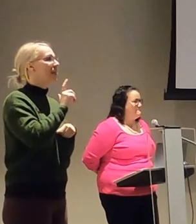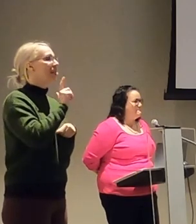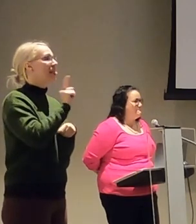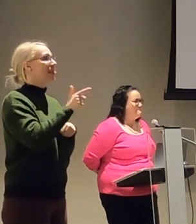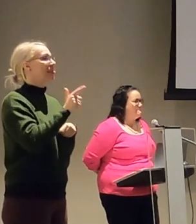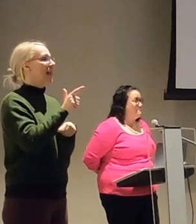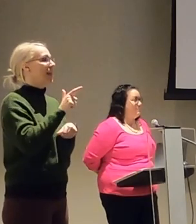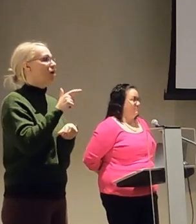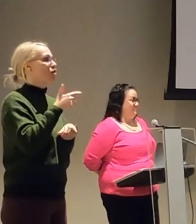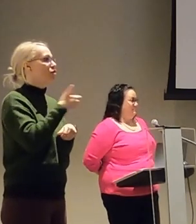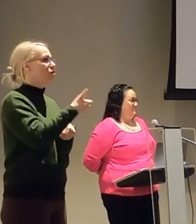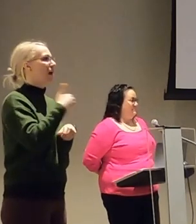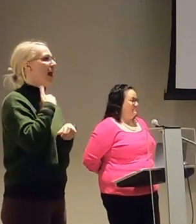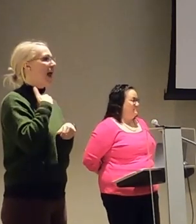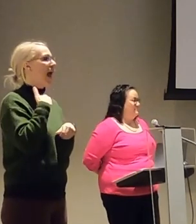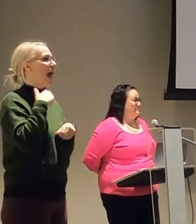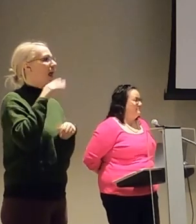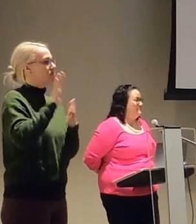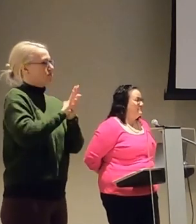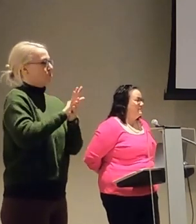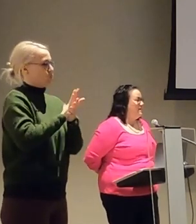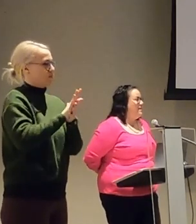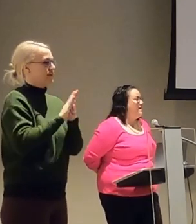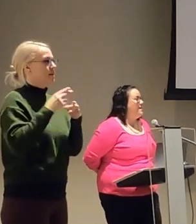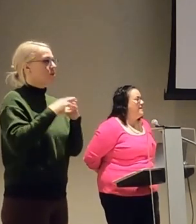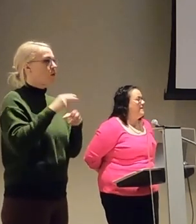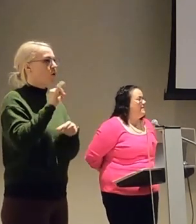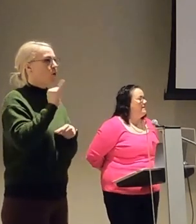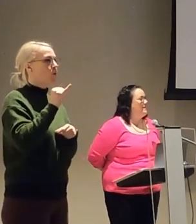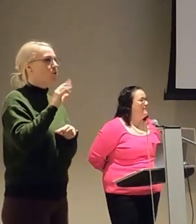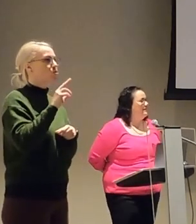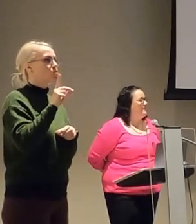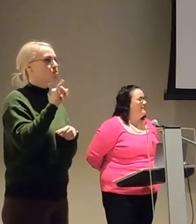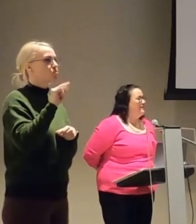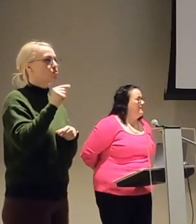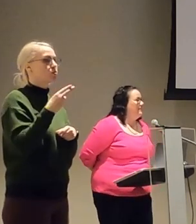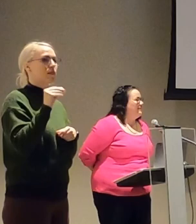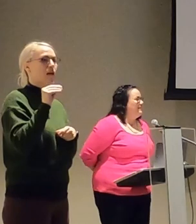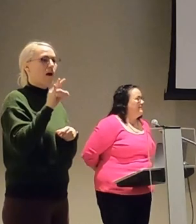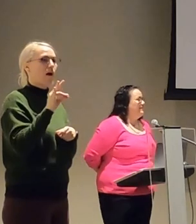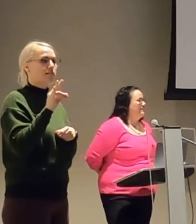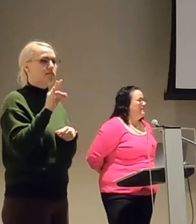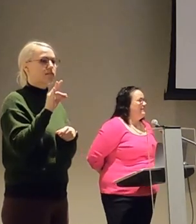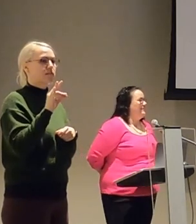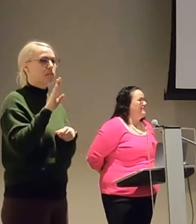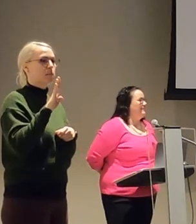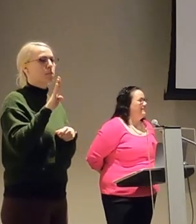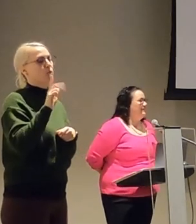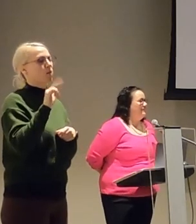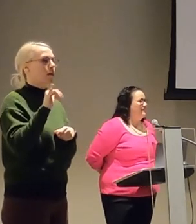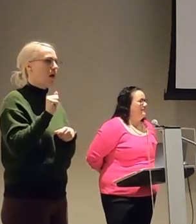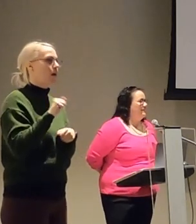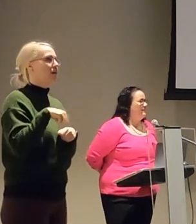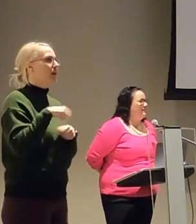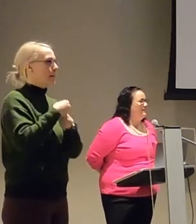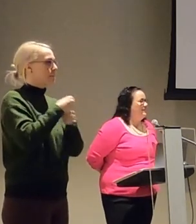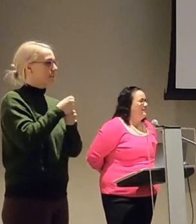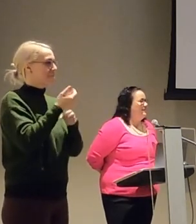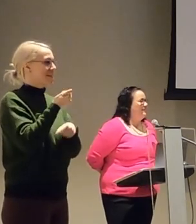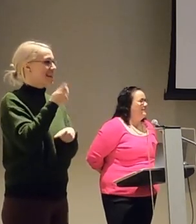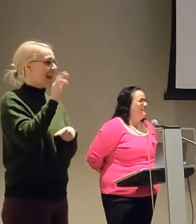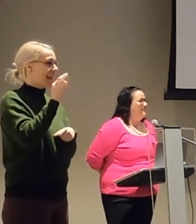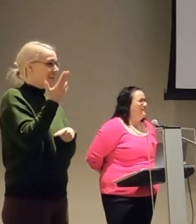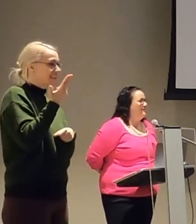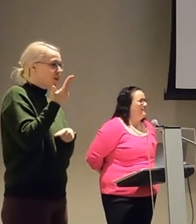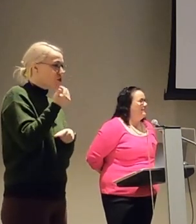motion picture version. It's called Judith of Bethulia. And another coincidence, it was produced in 1913. And I